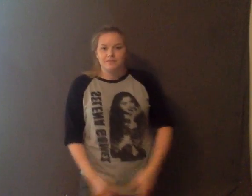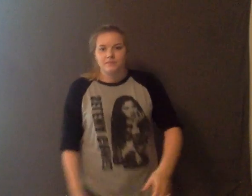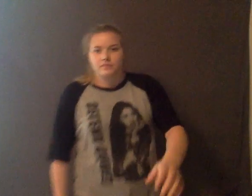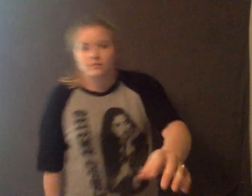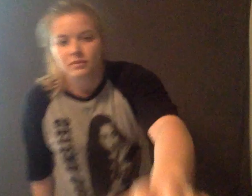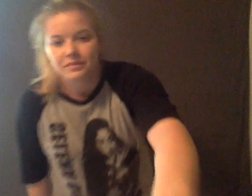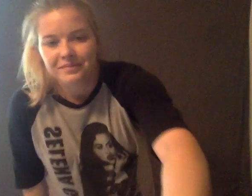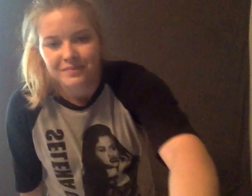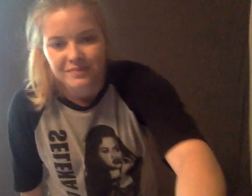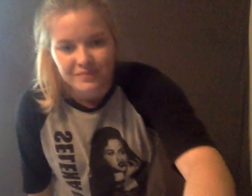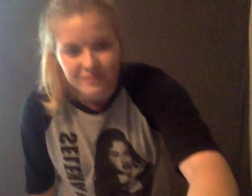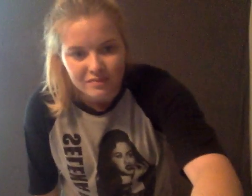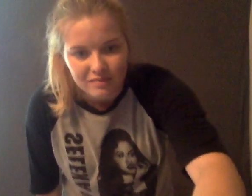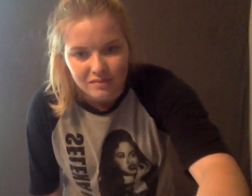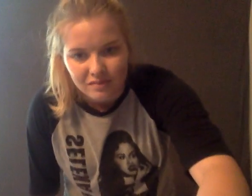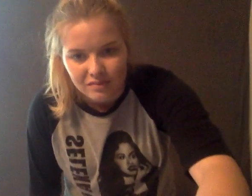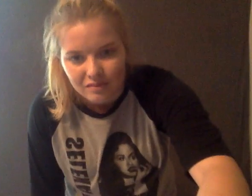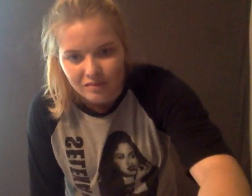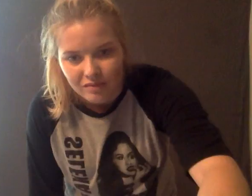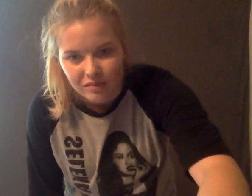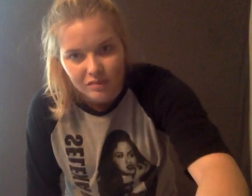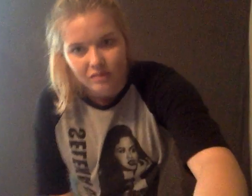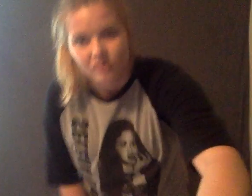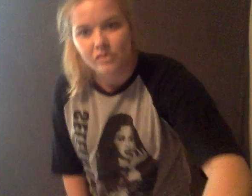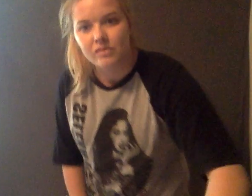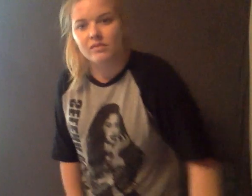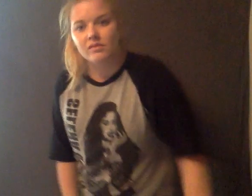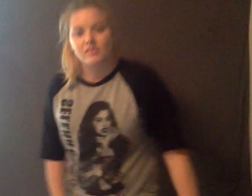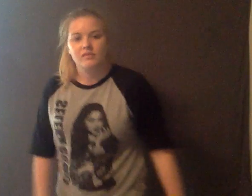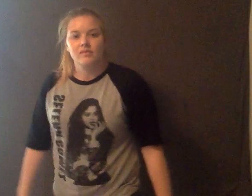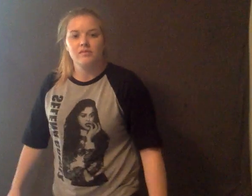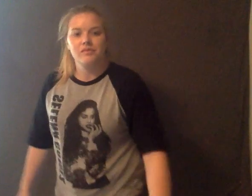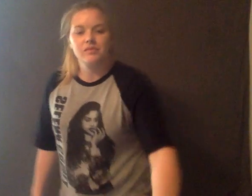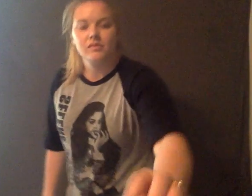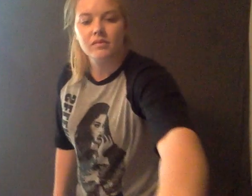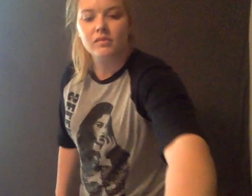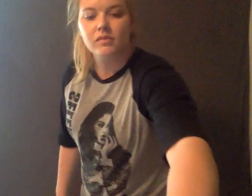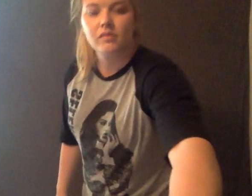feel so blessed and so good and just so happy to be.